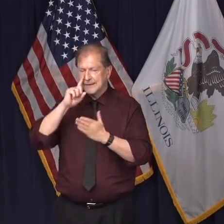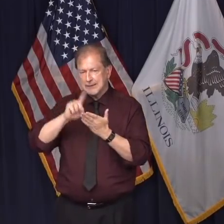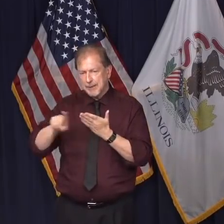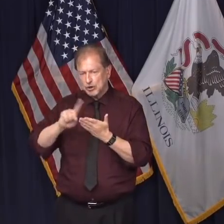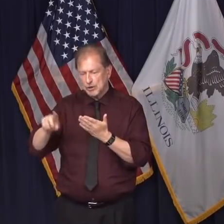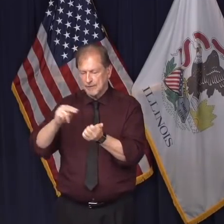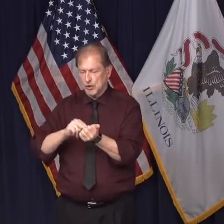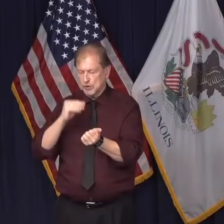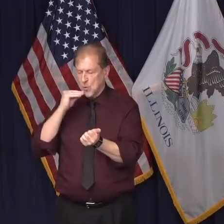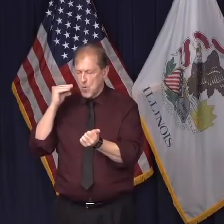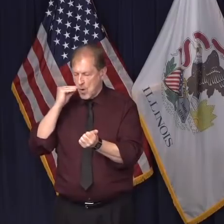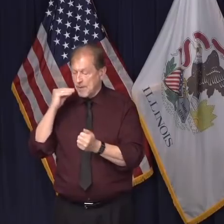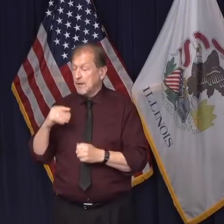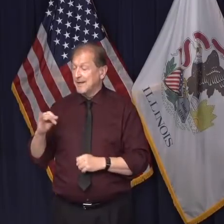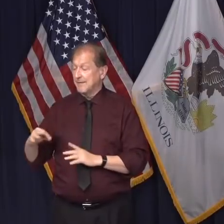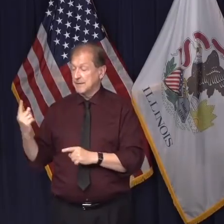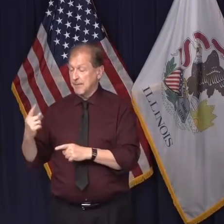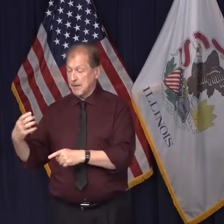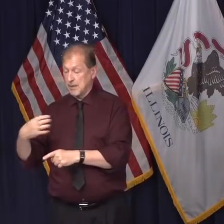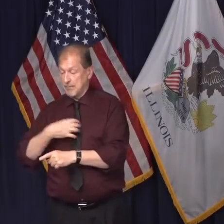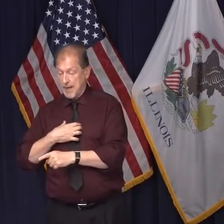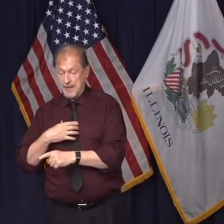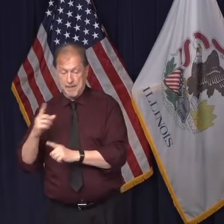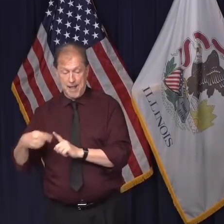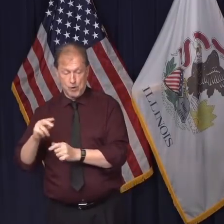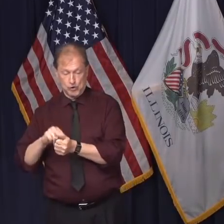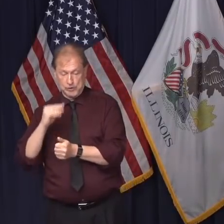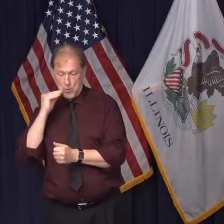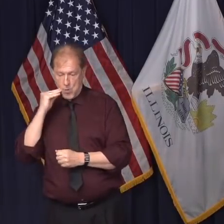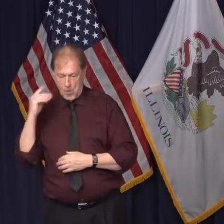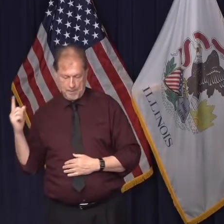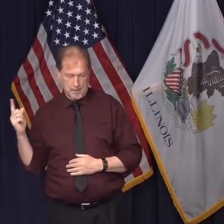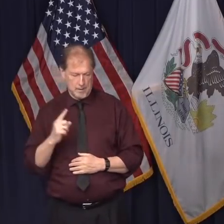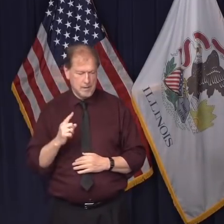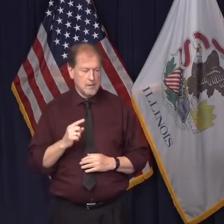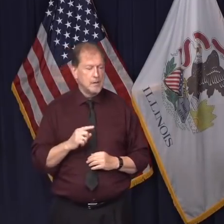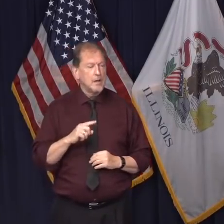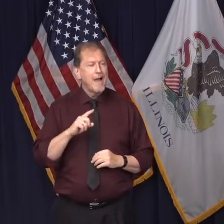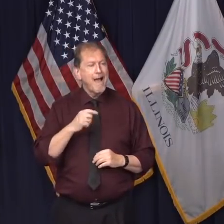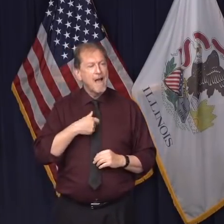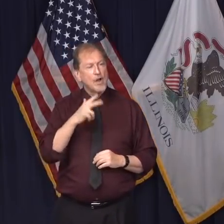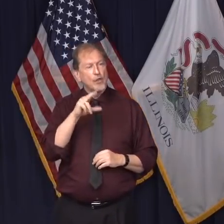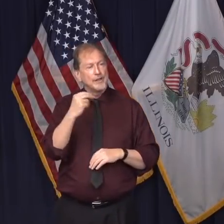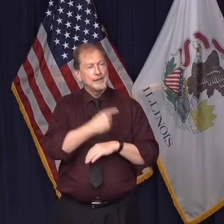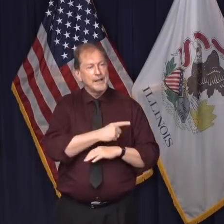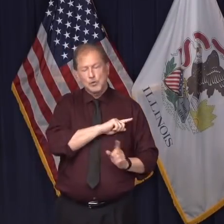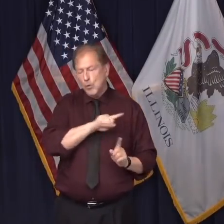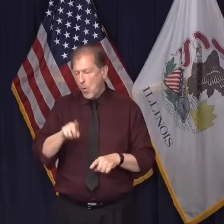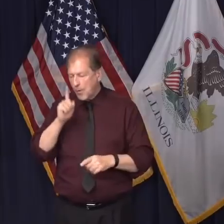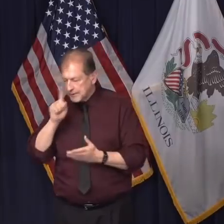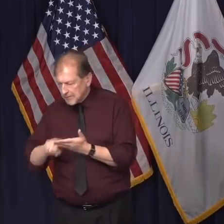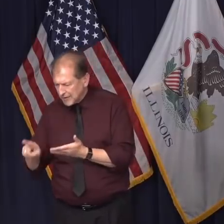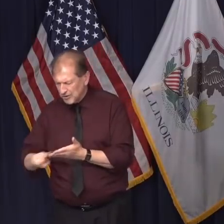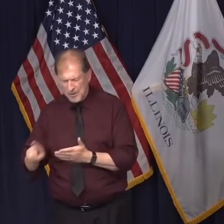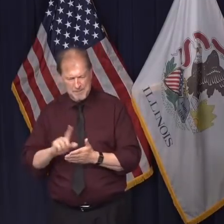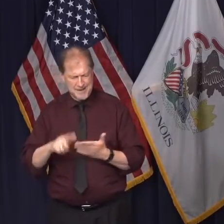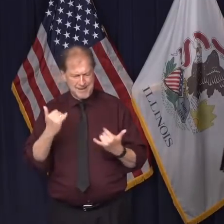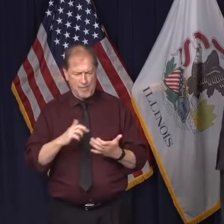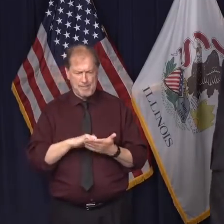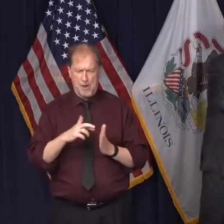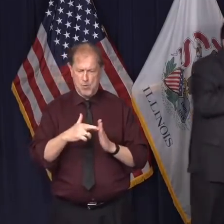home complaint, except for allegations of abuse and neglect. Why was this rule needed? Does it apply to inspections by local health officials?